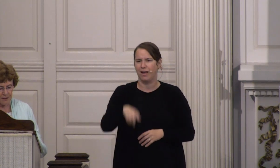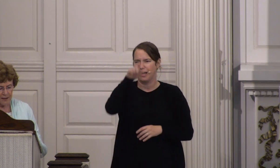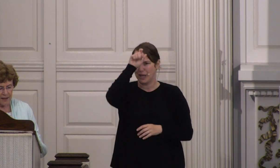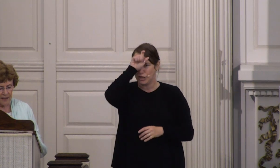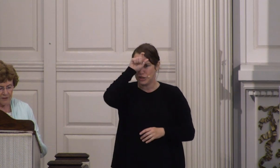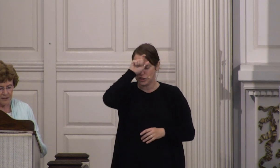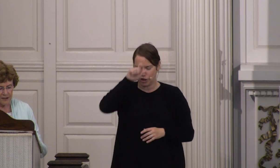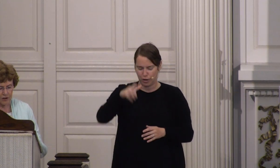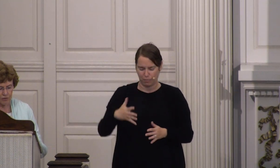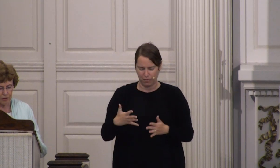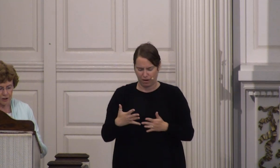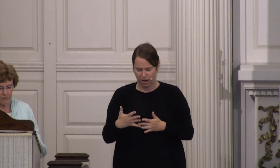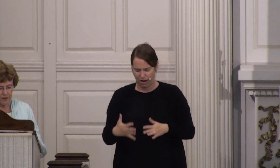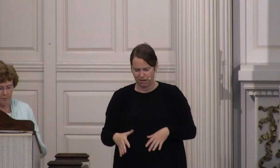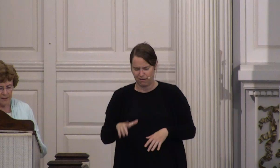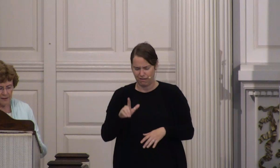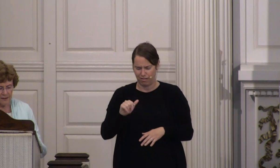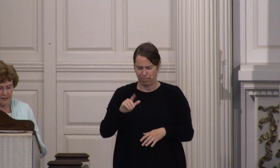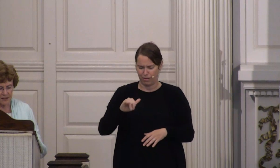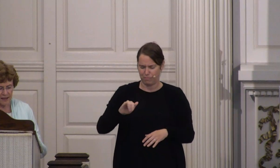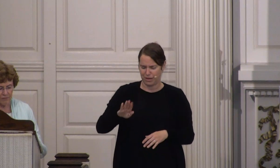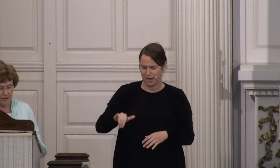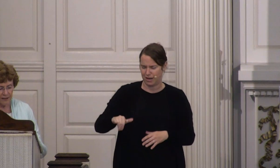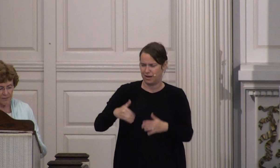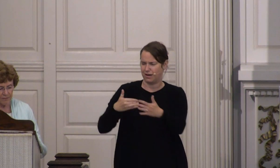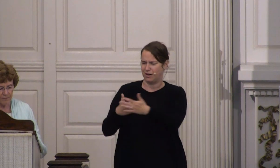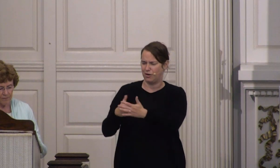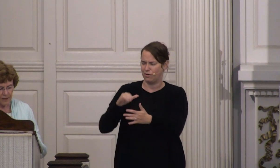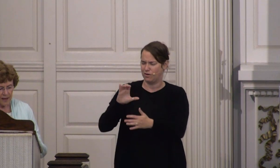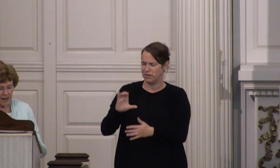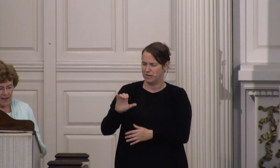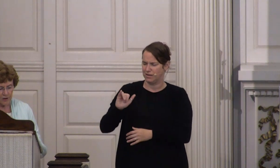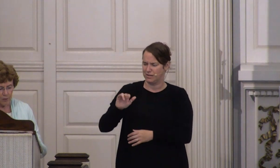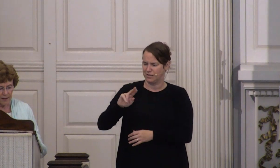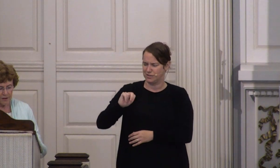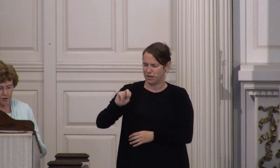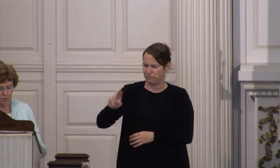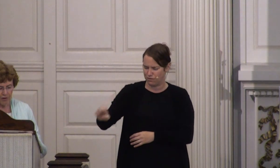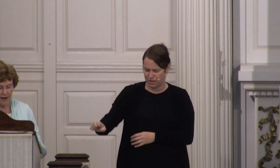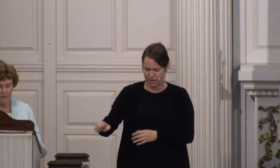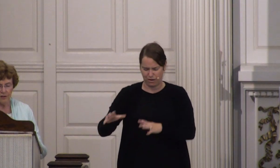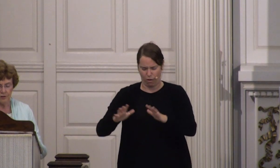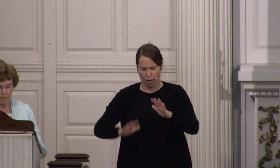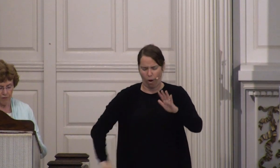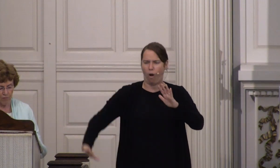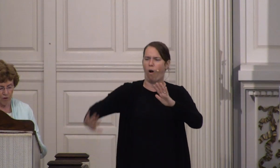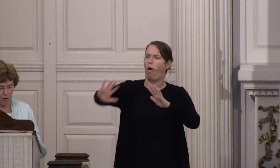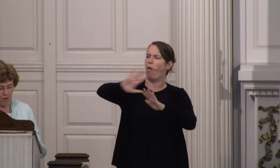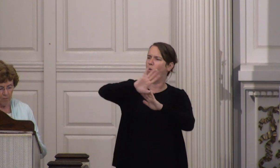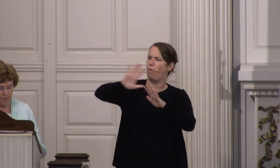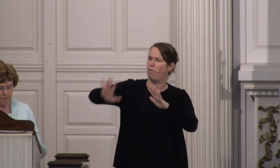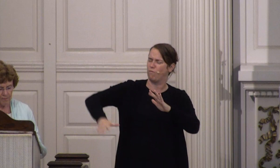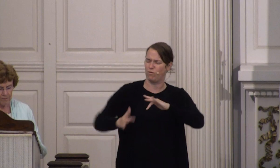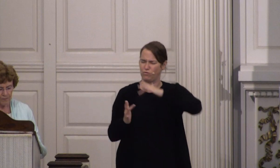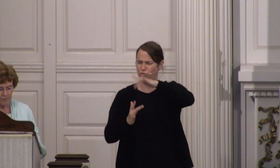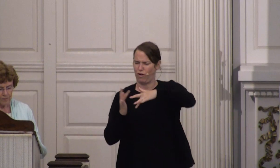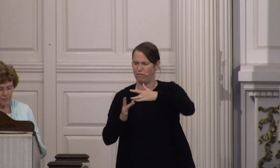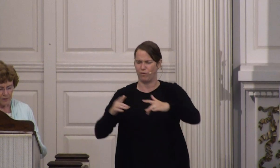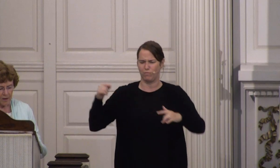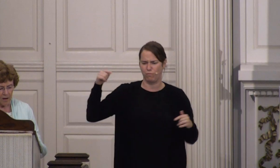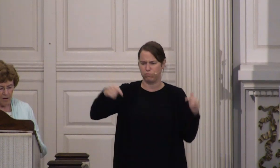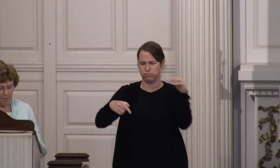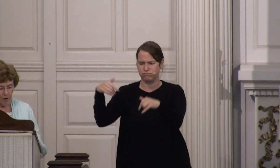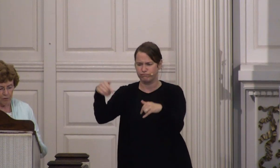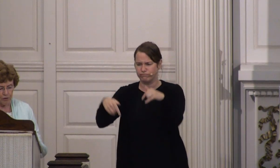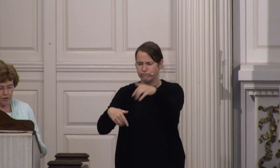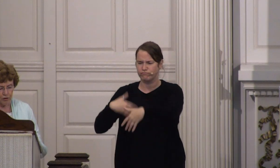Egypt and the districts of Libya near Cyrene, as well as travelers from Rome,